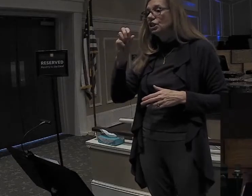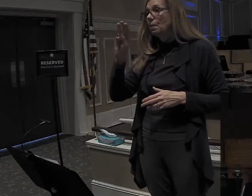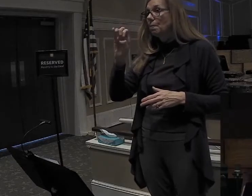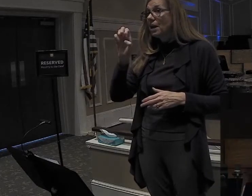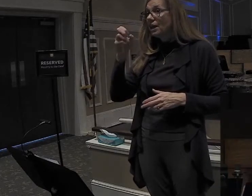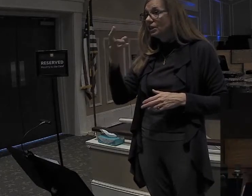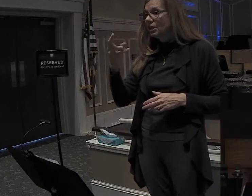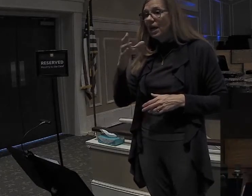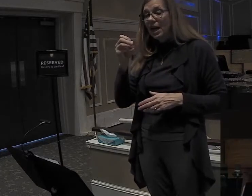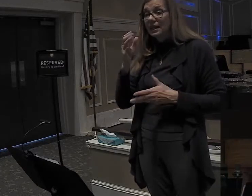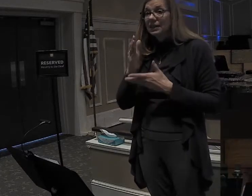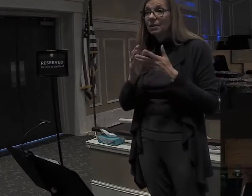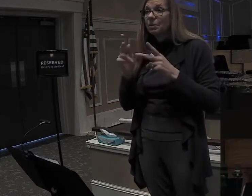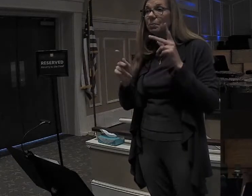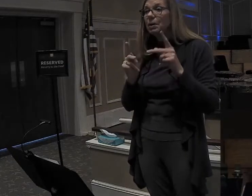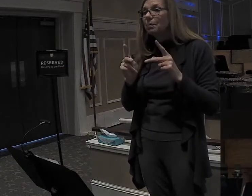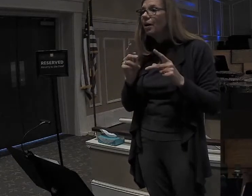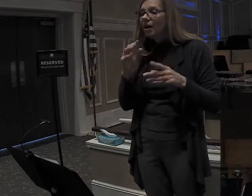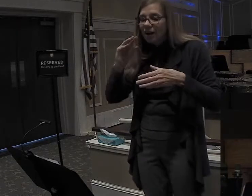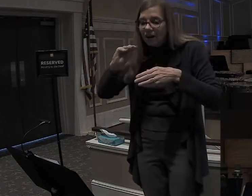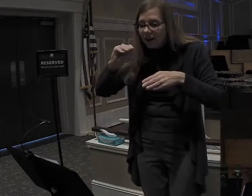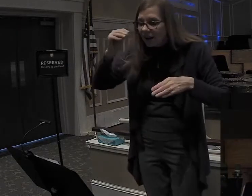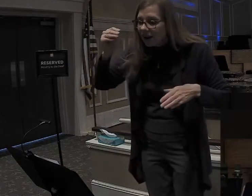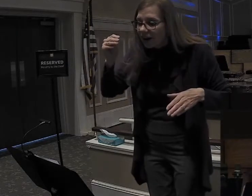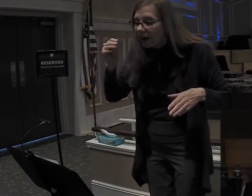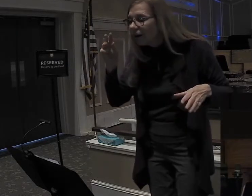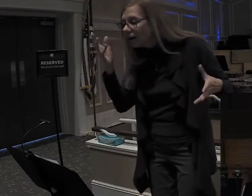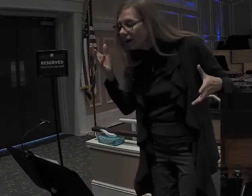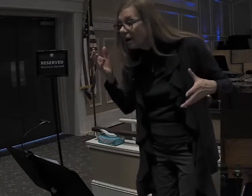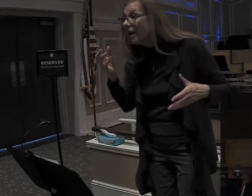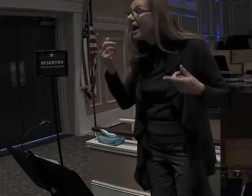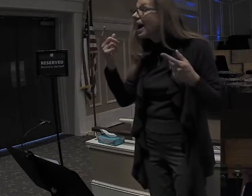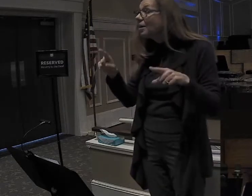And some of those people decide, we're just going to look in, see what's in there. What happens to them?